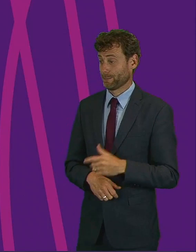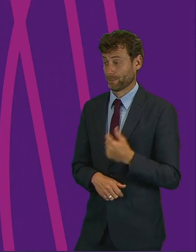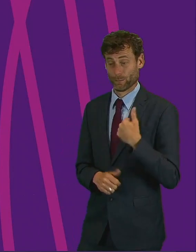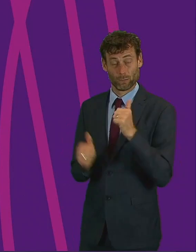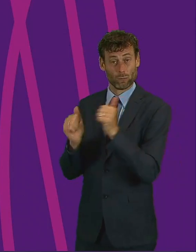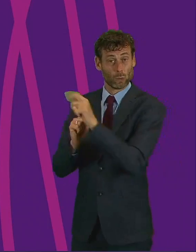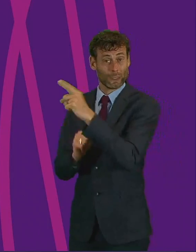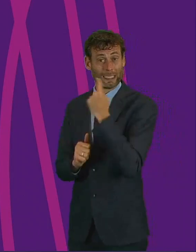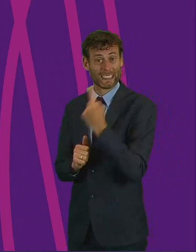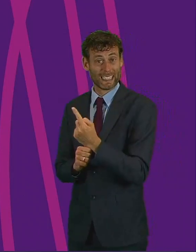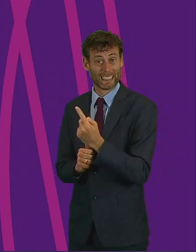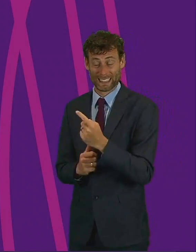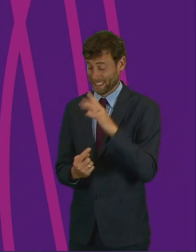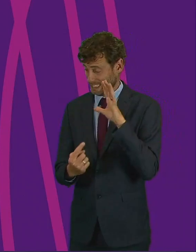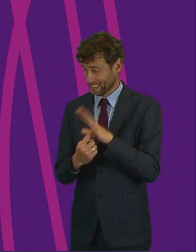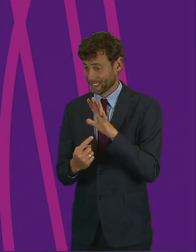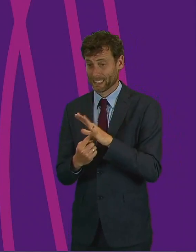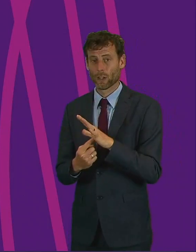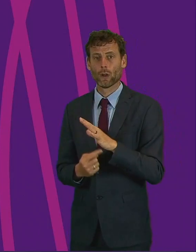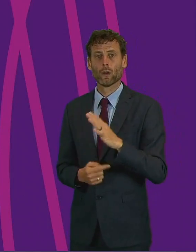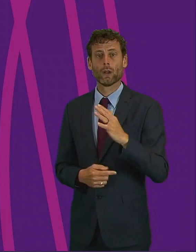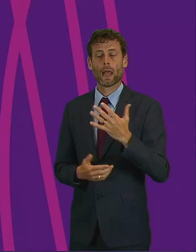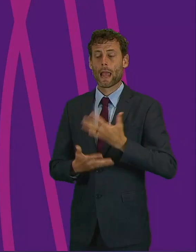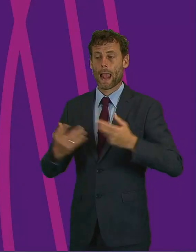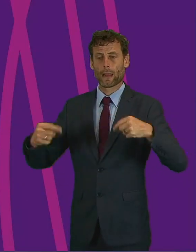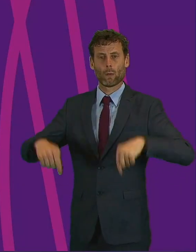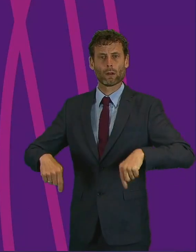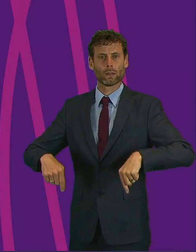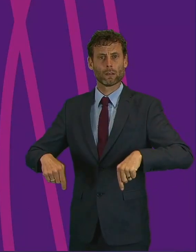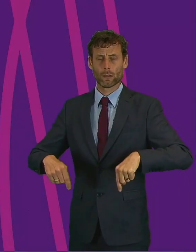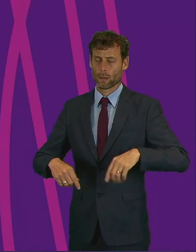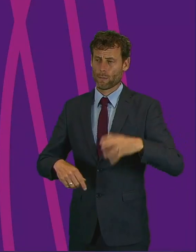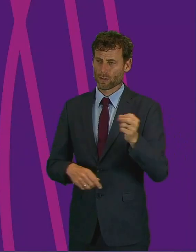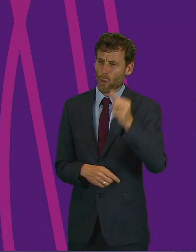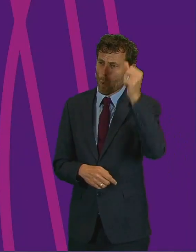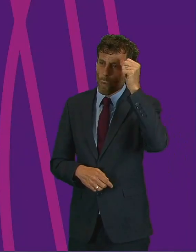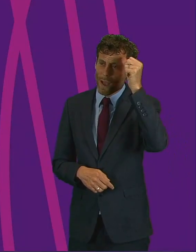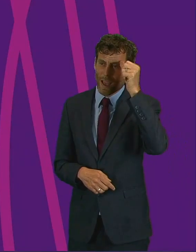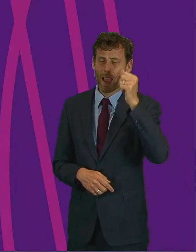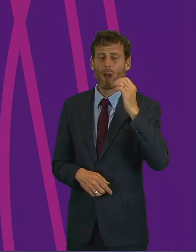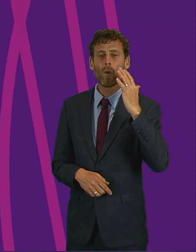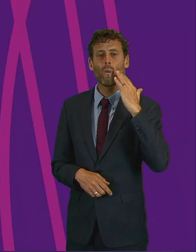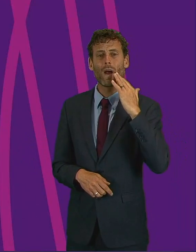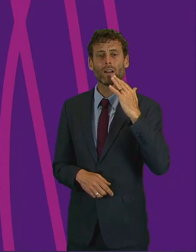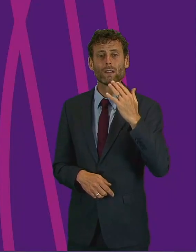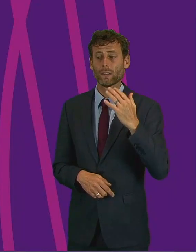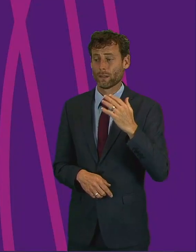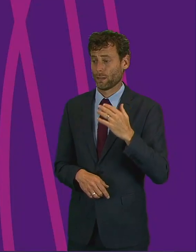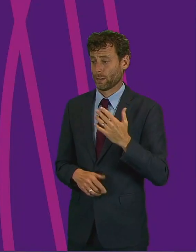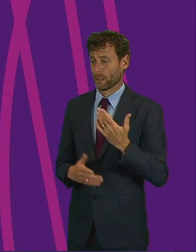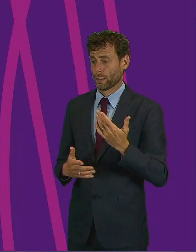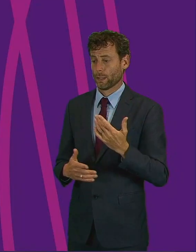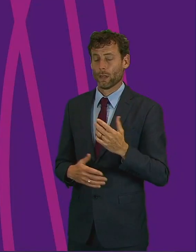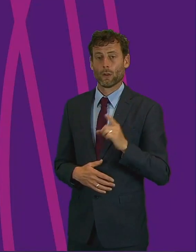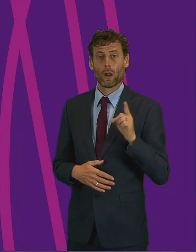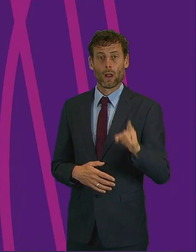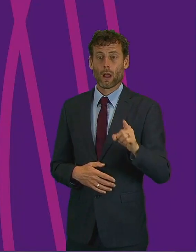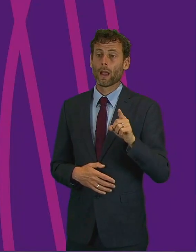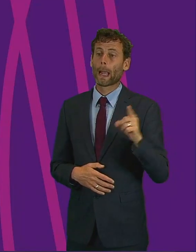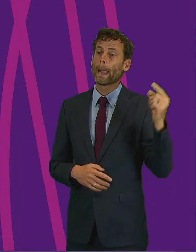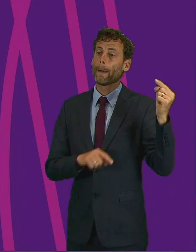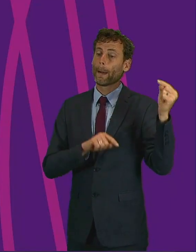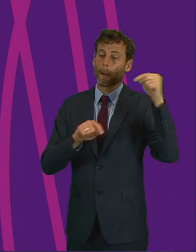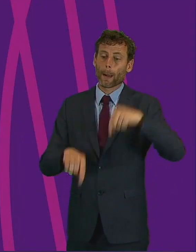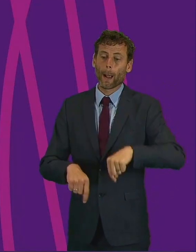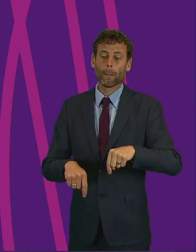to me that any Member of Parliament or Member of the Scottish Parliament could not be aware of the issues created by no access, no recourse to public